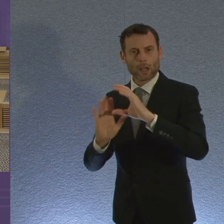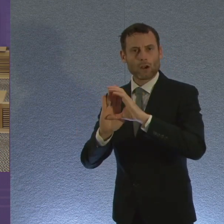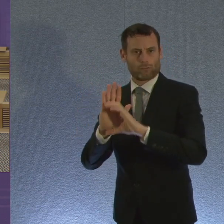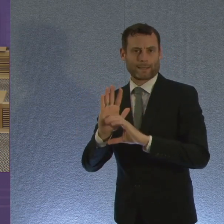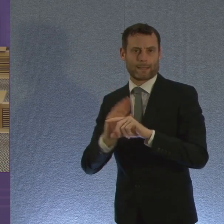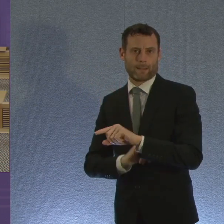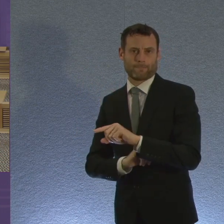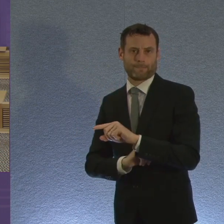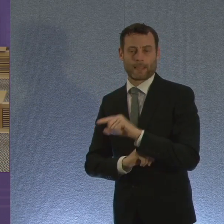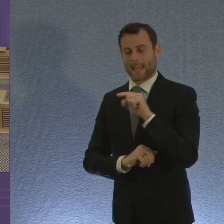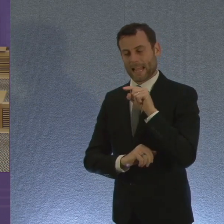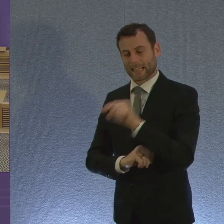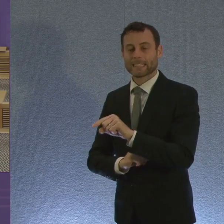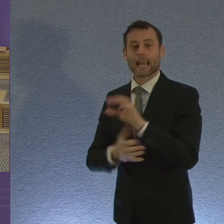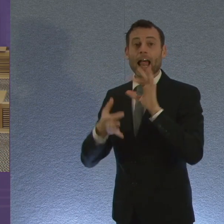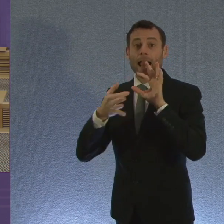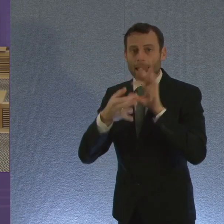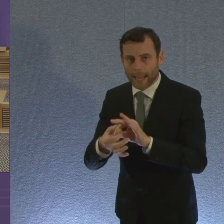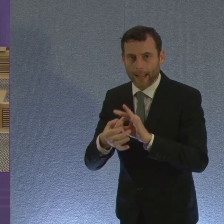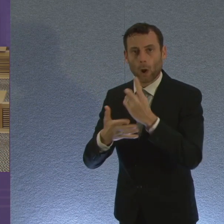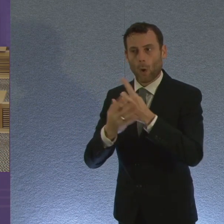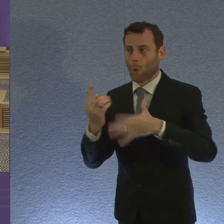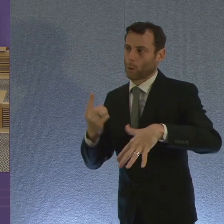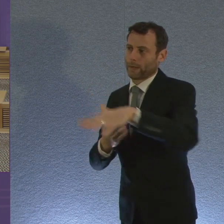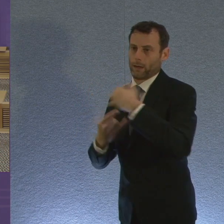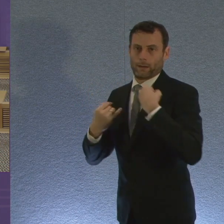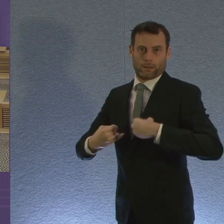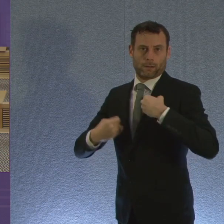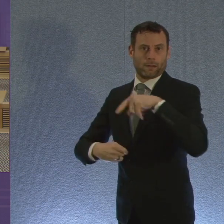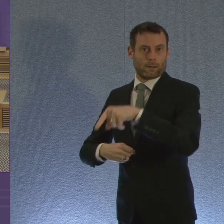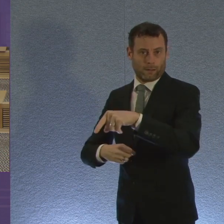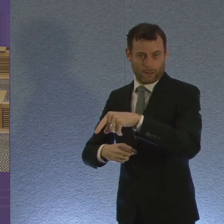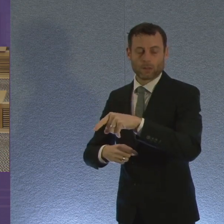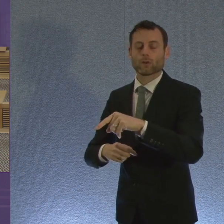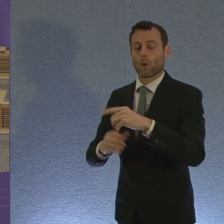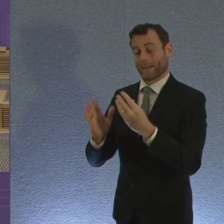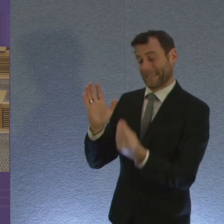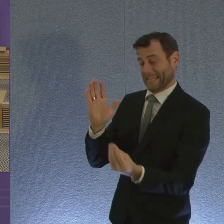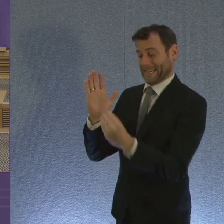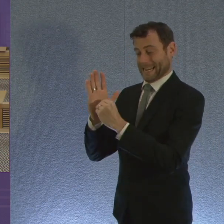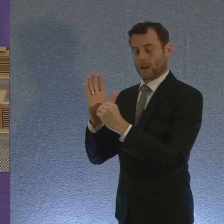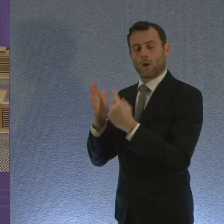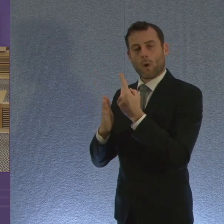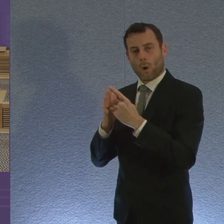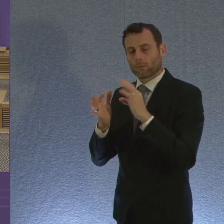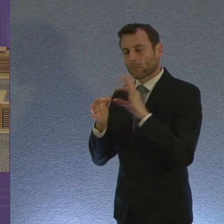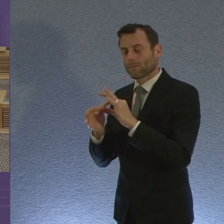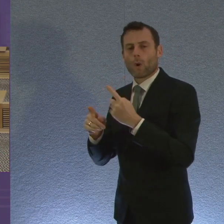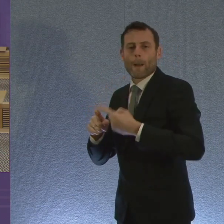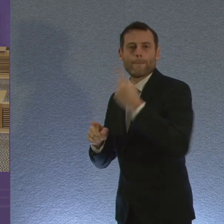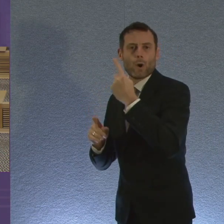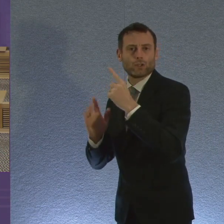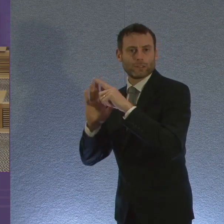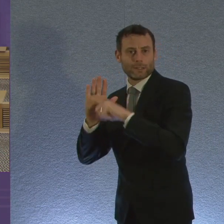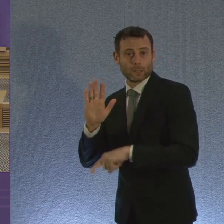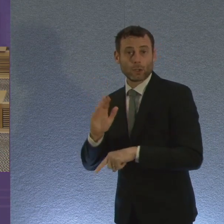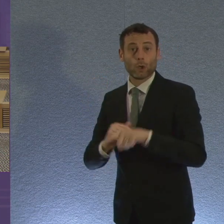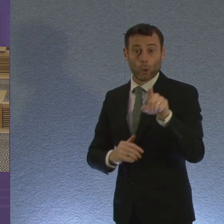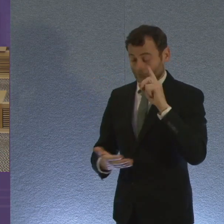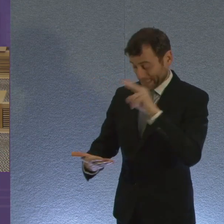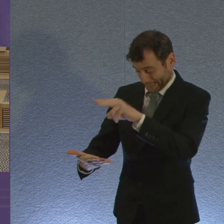to the coronavirus outbreak and urgently required in order to be included in emergency legislation. Members will see that for every single measure,